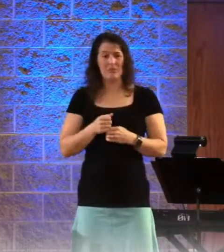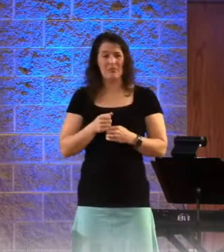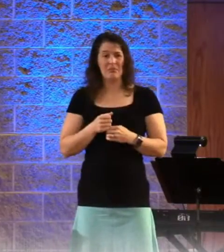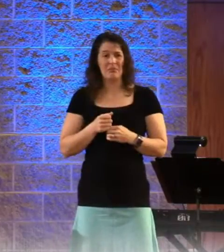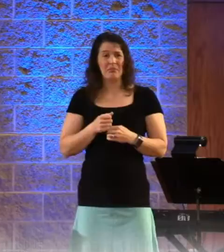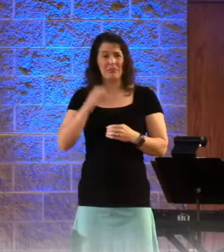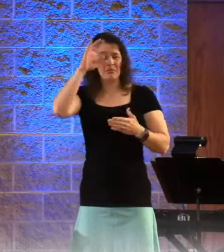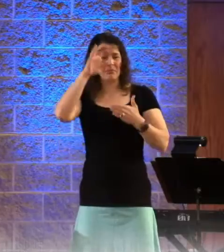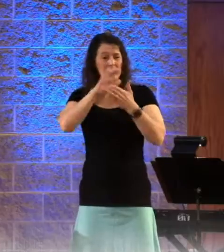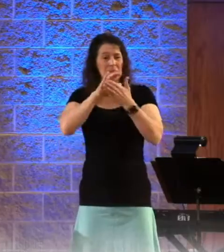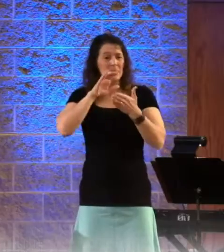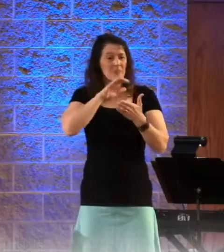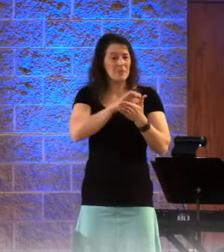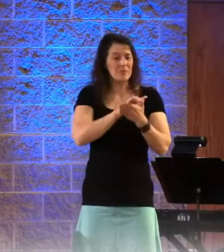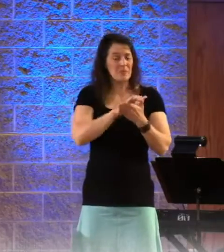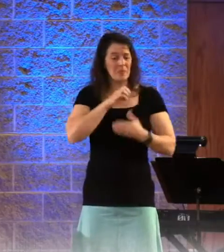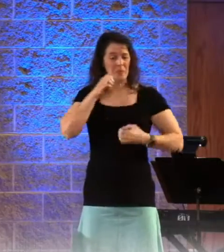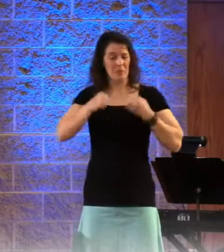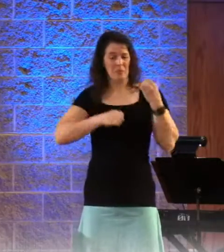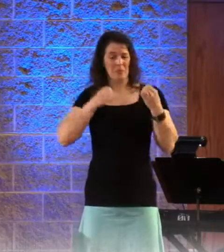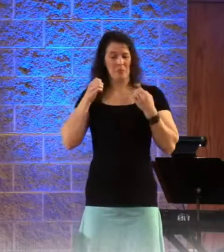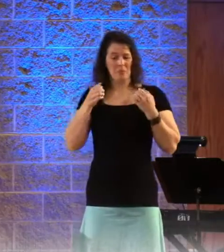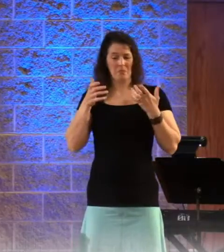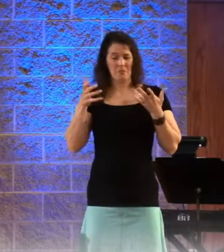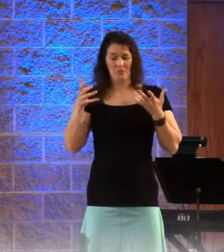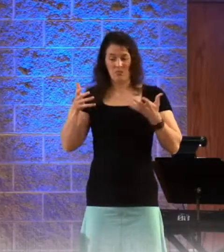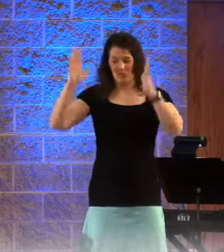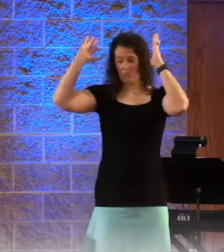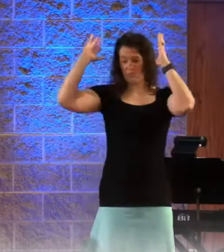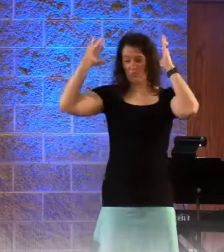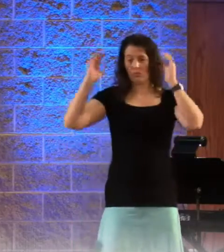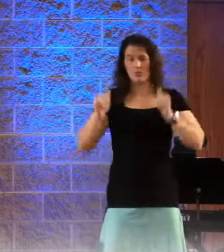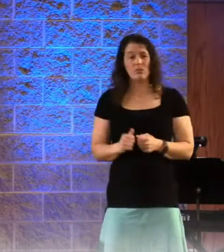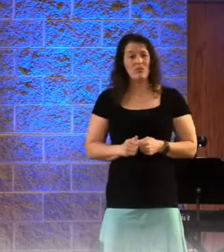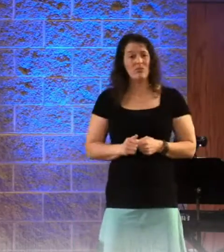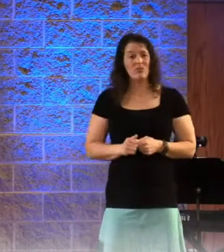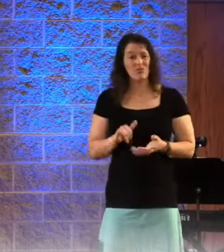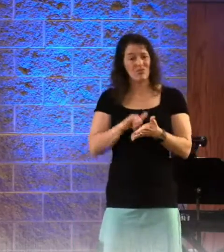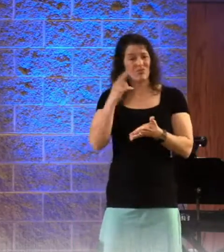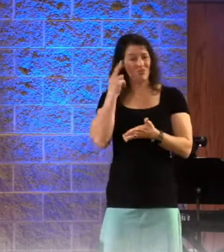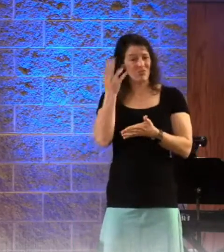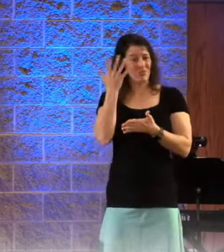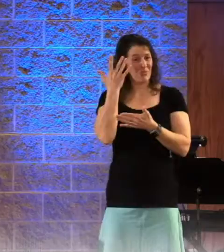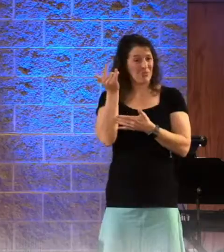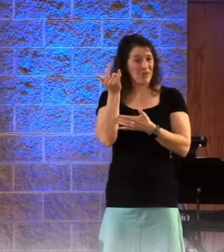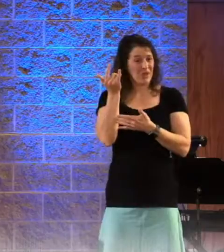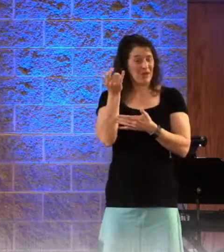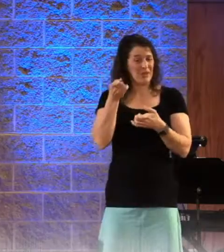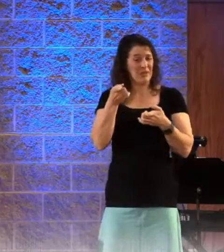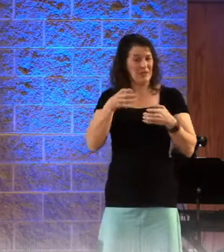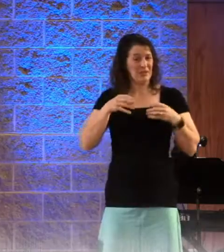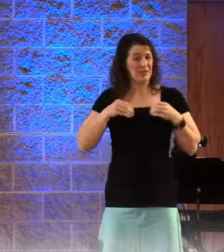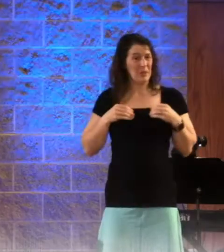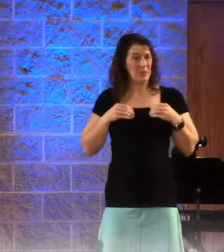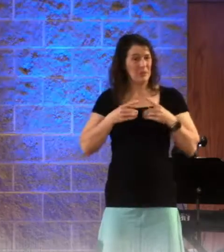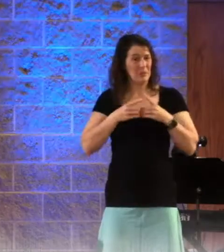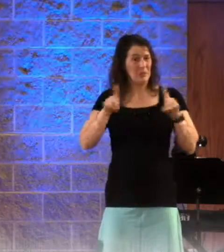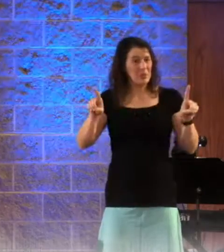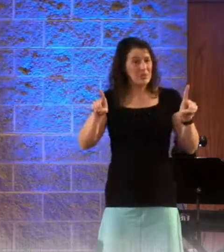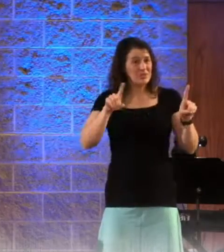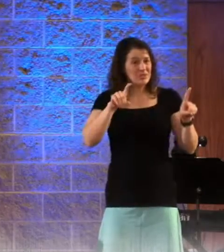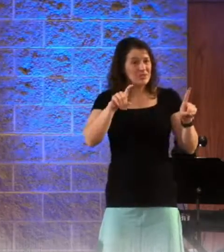and they're just not there anymore? Is that a reason why a person can file for divorce? What happens in the case